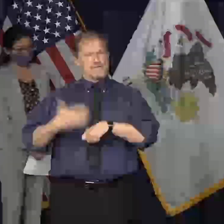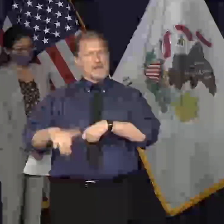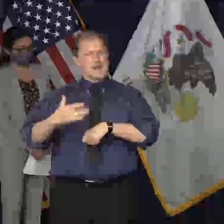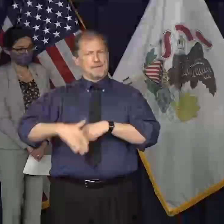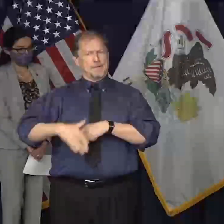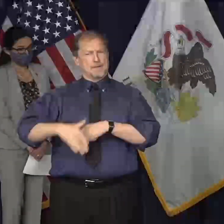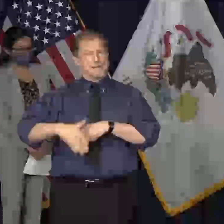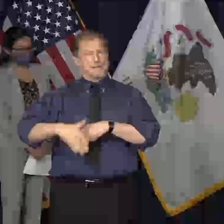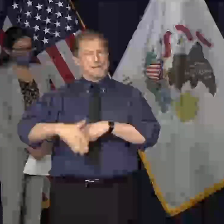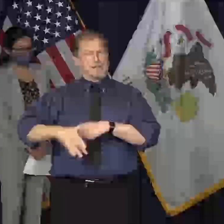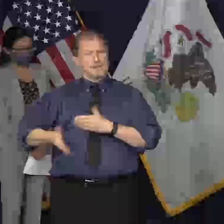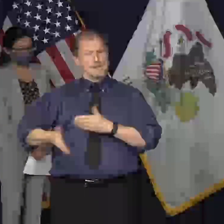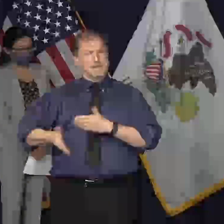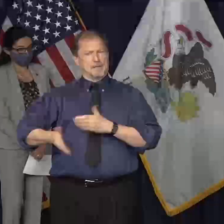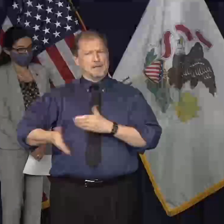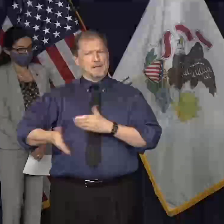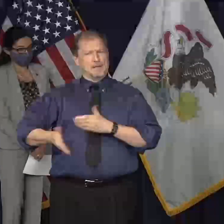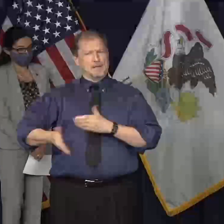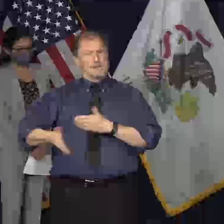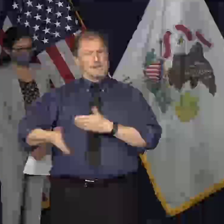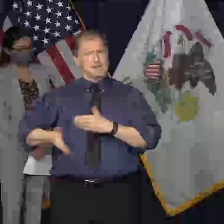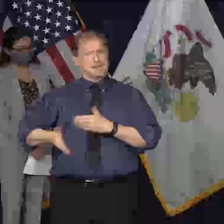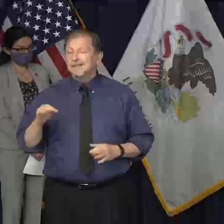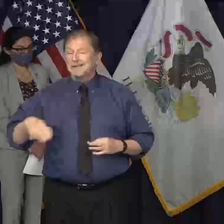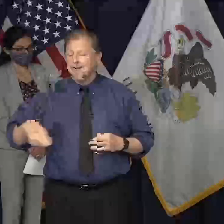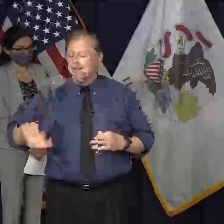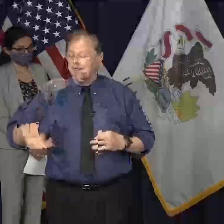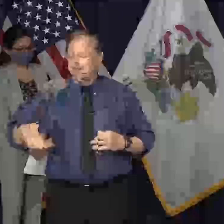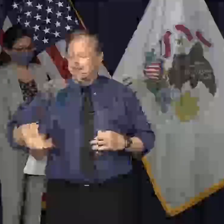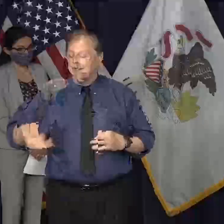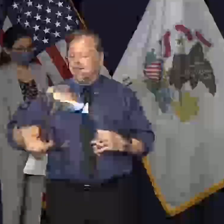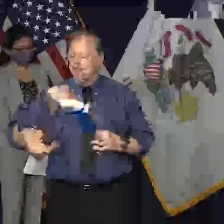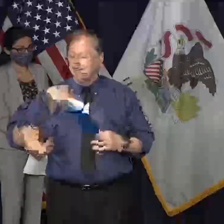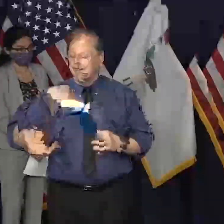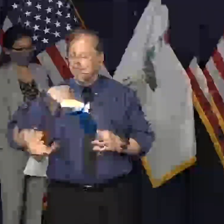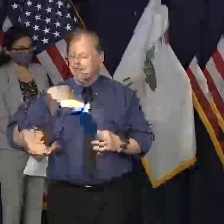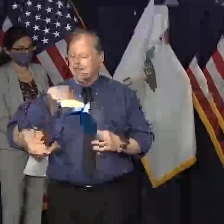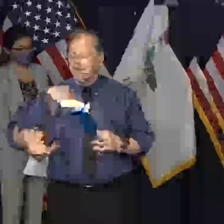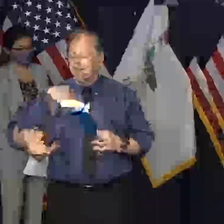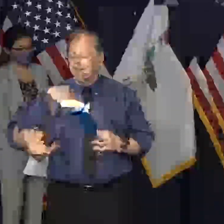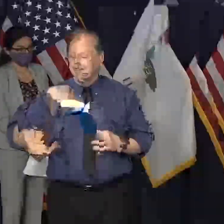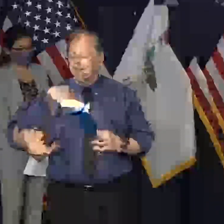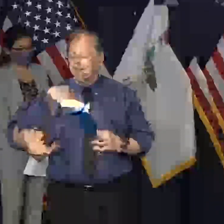more information on our welcoming centers, I hope you'll go visit